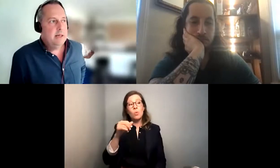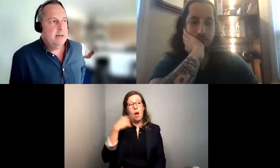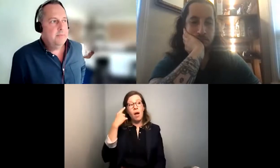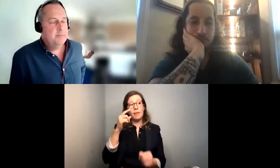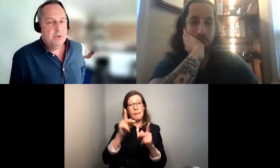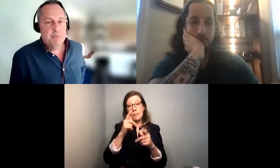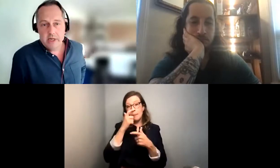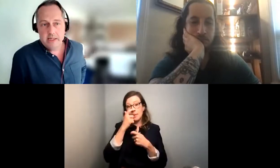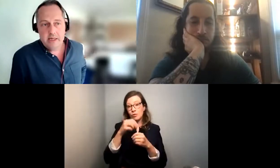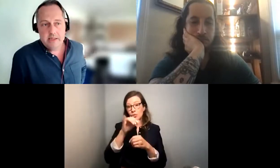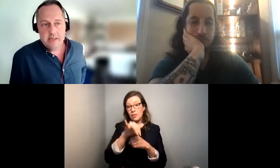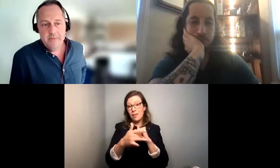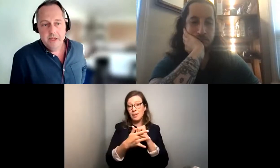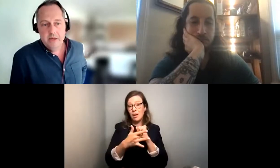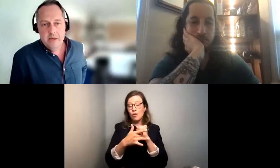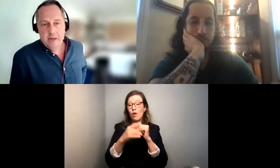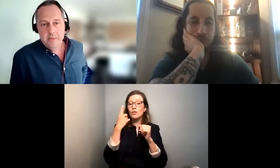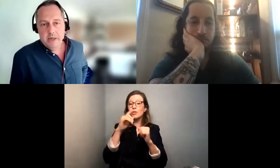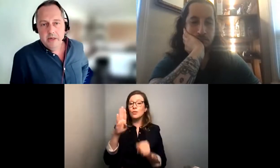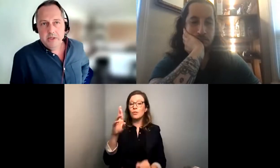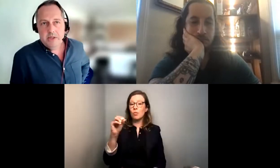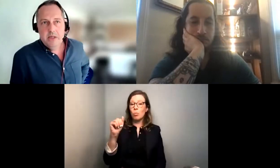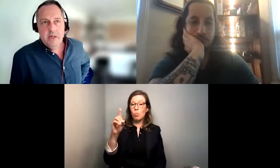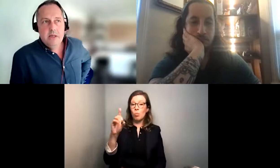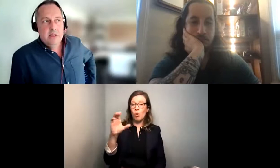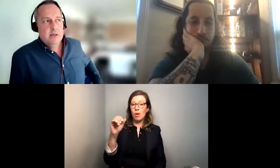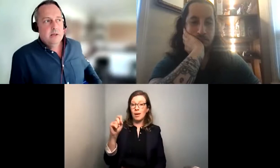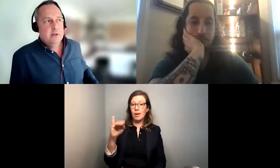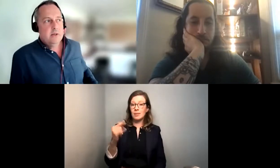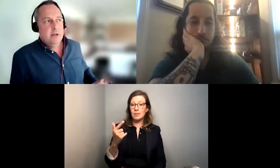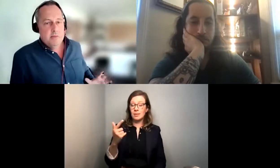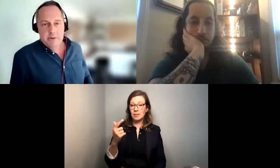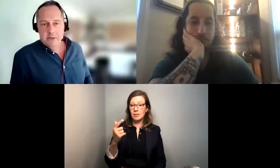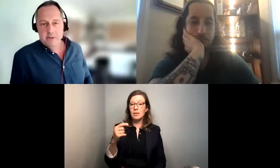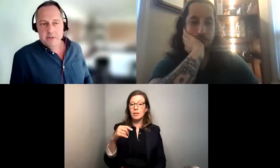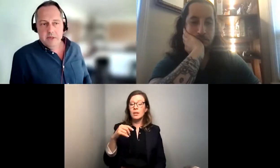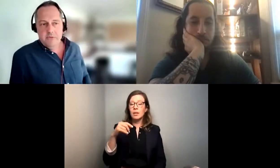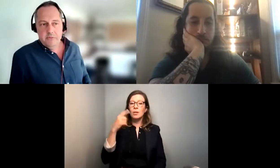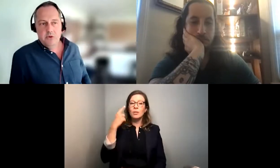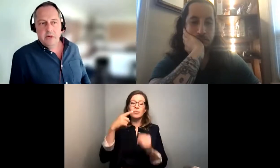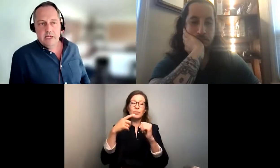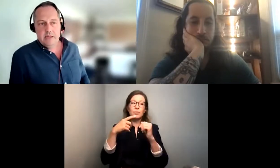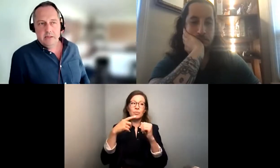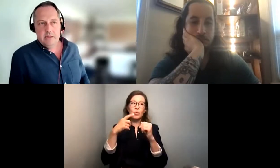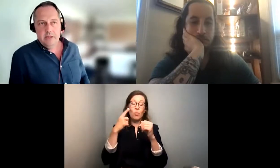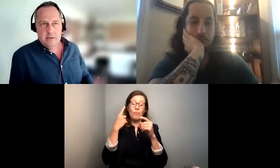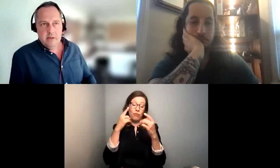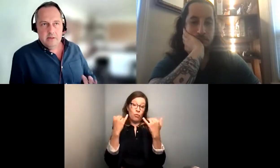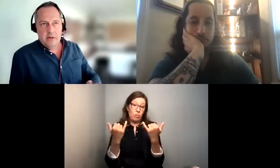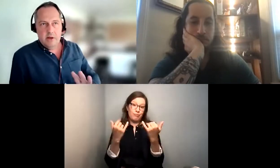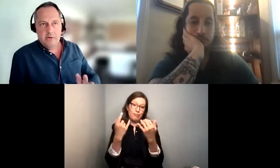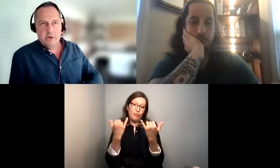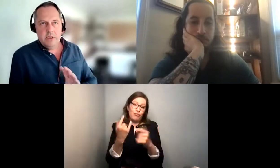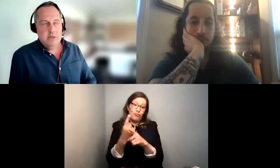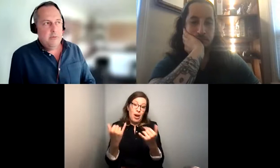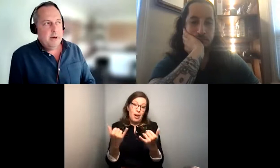in the broadcast sector, because at the moment for broadcasters, and